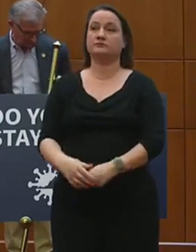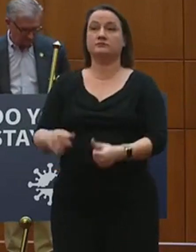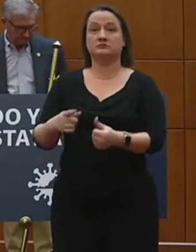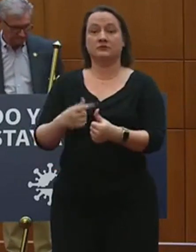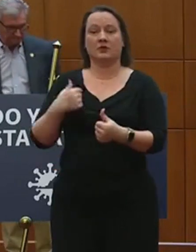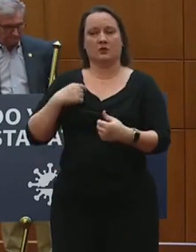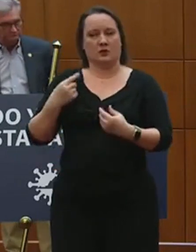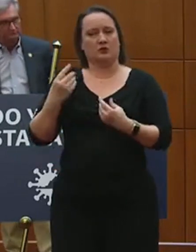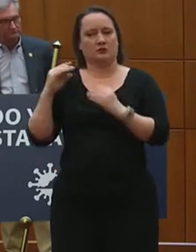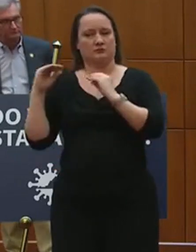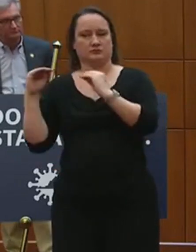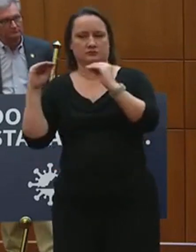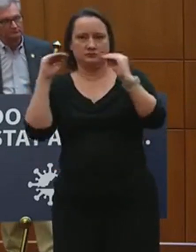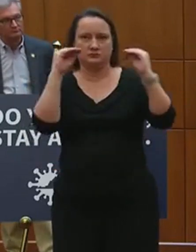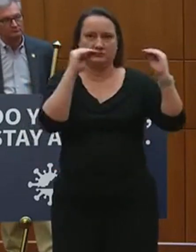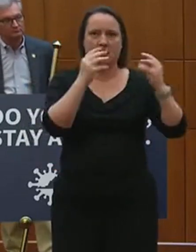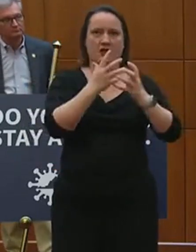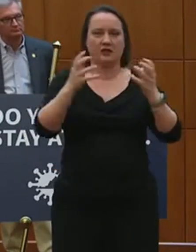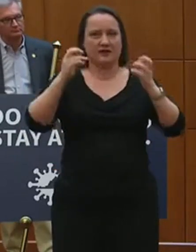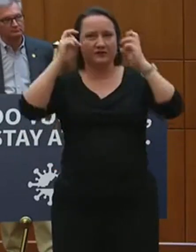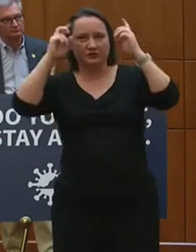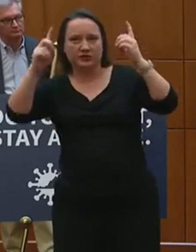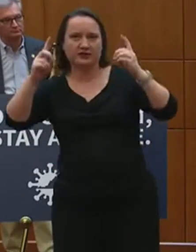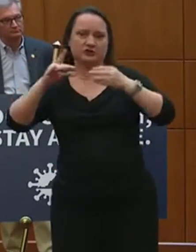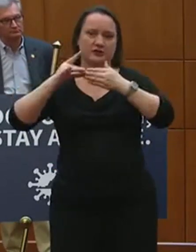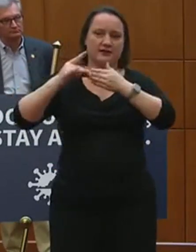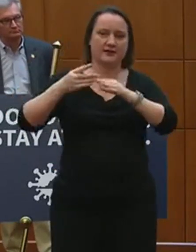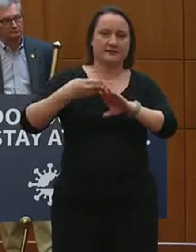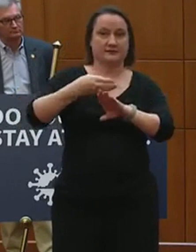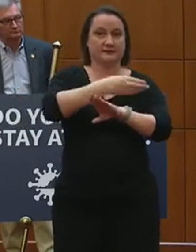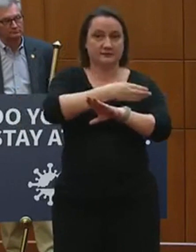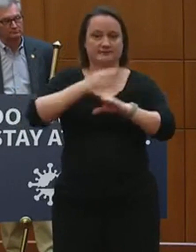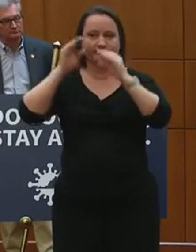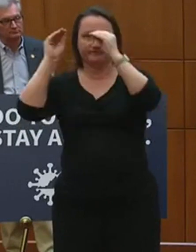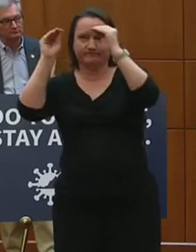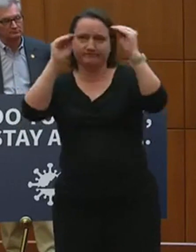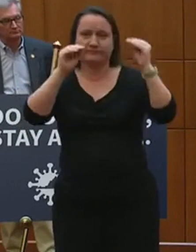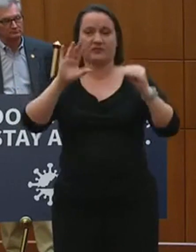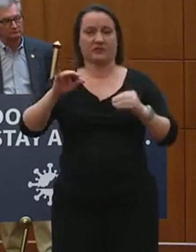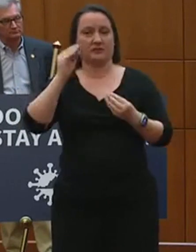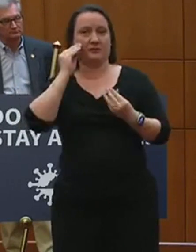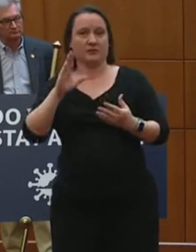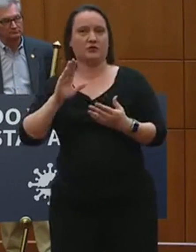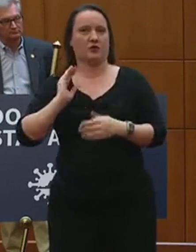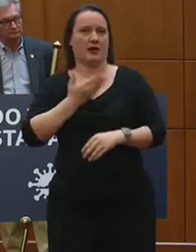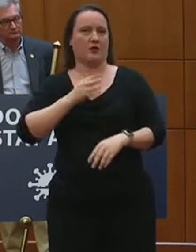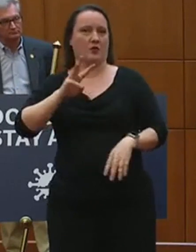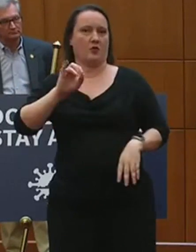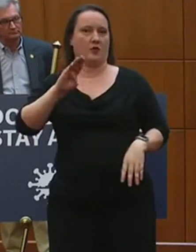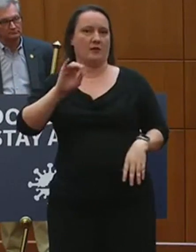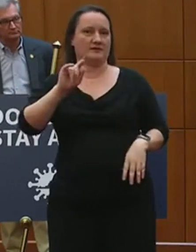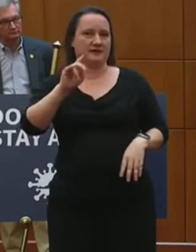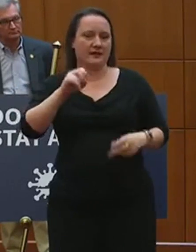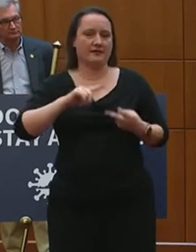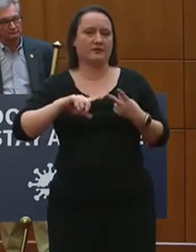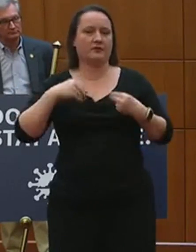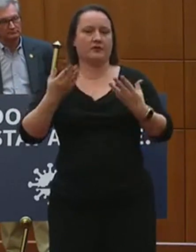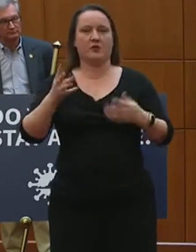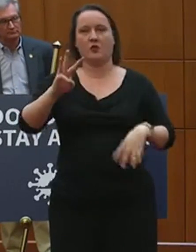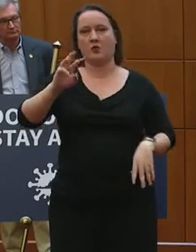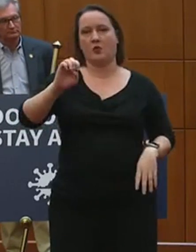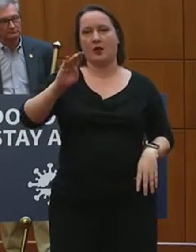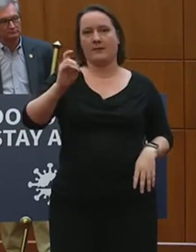lot of education and guidance in advance. We have that information on our website, as well as we've provided a webinar